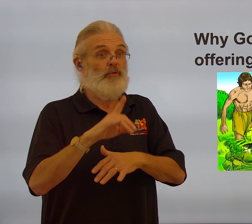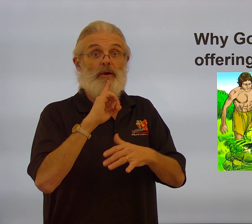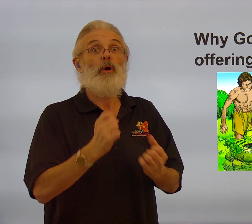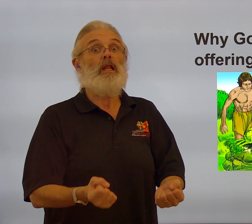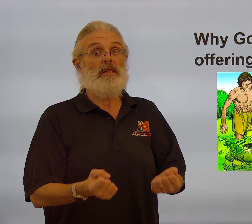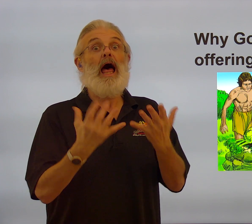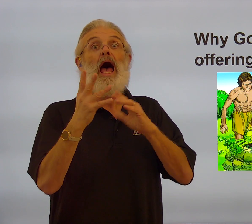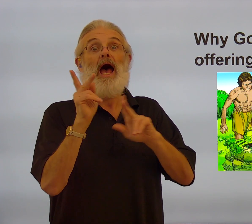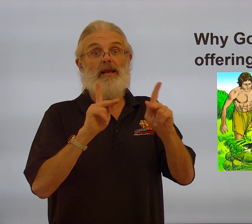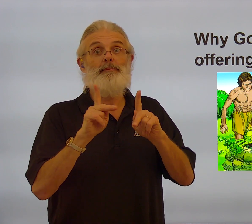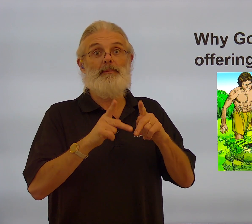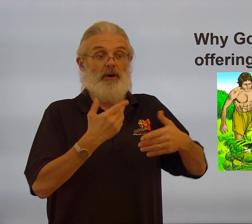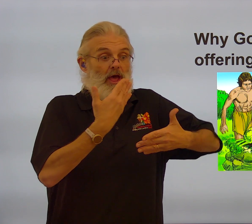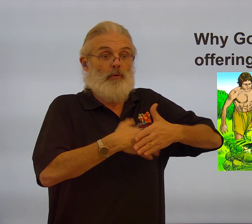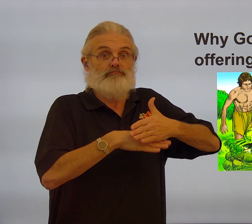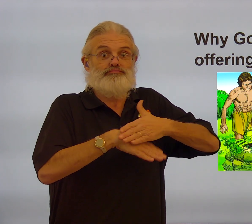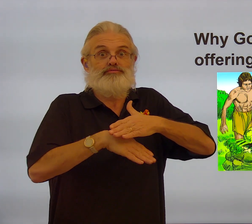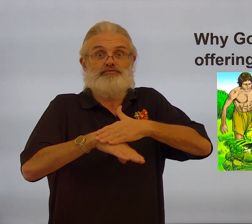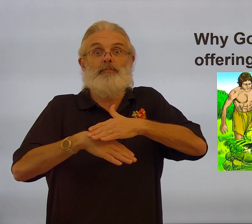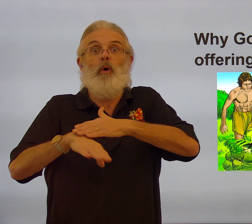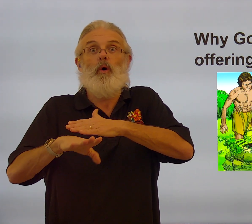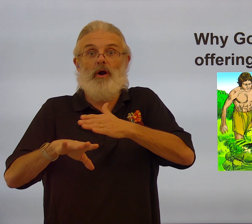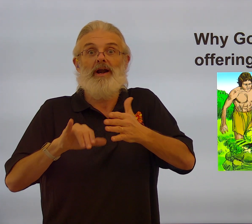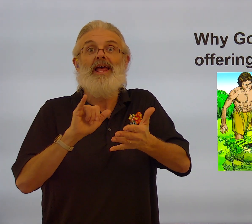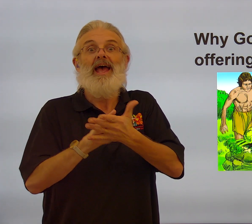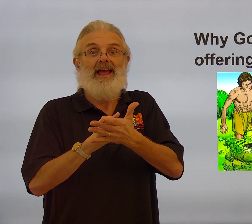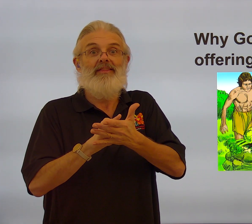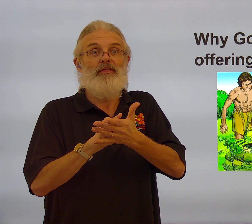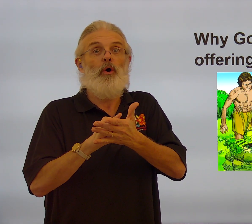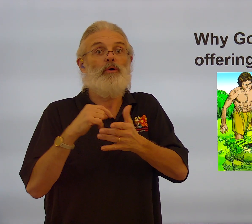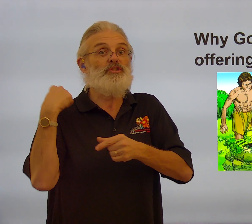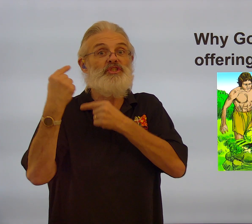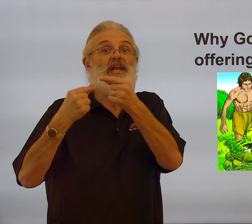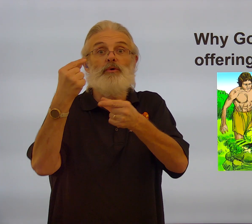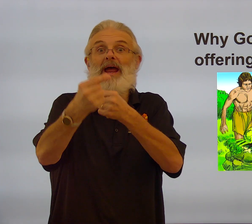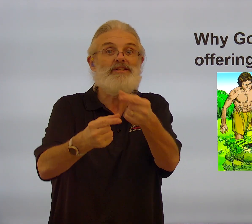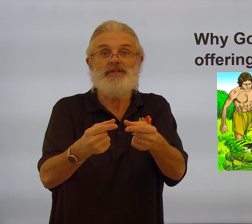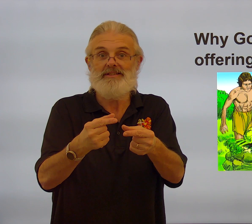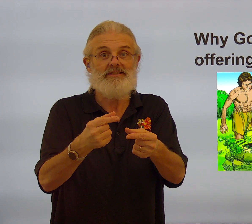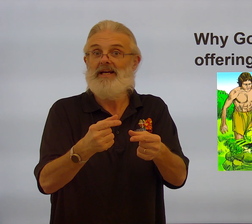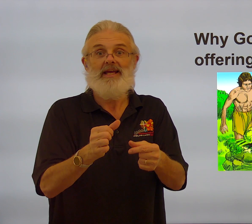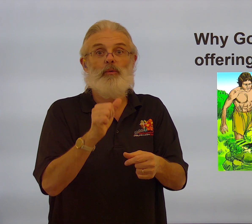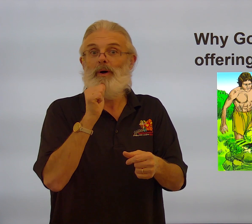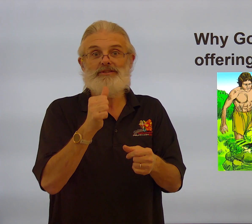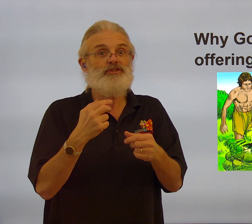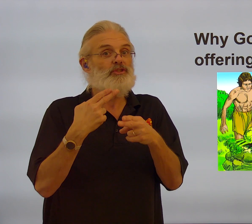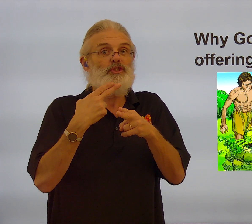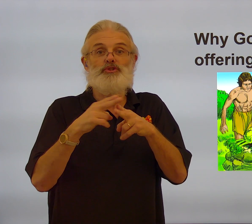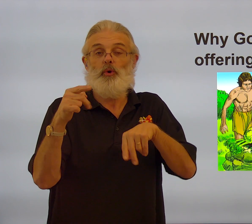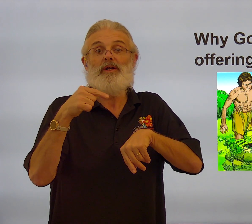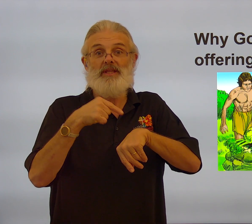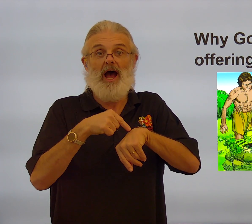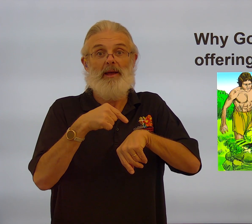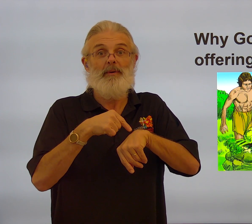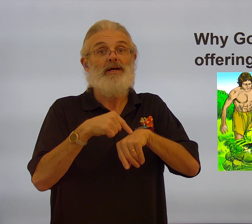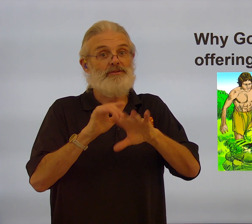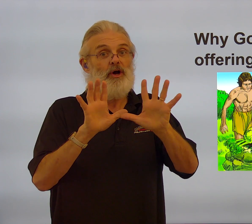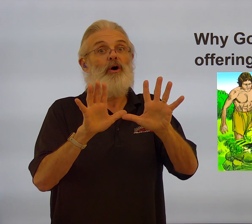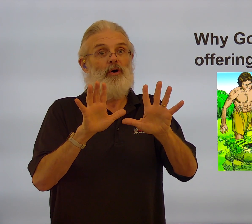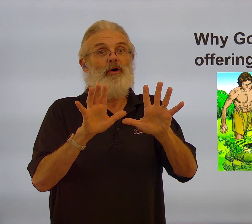were a lot of people that were born in those generations. It wasn't just a short time.